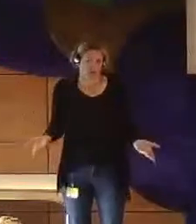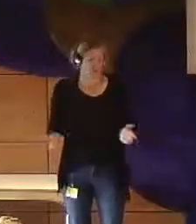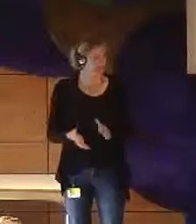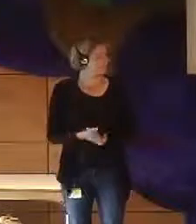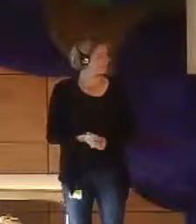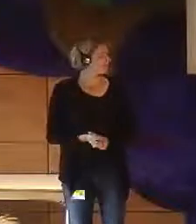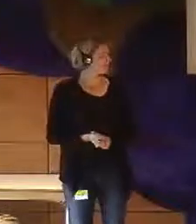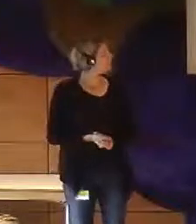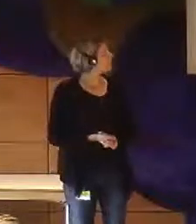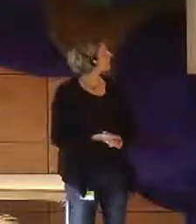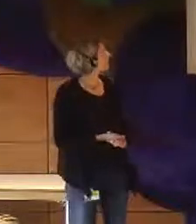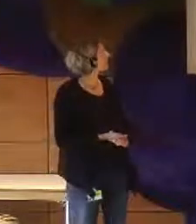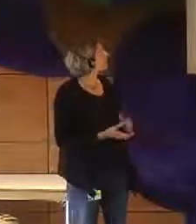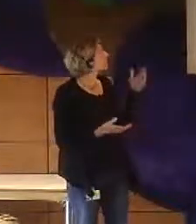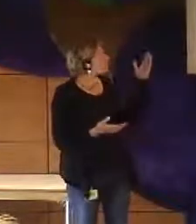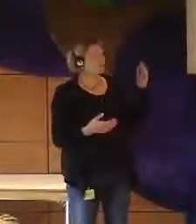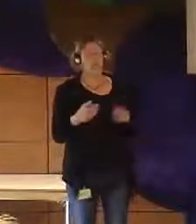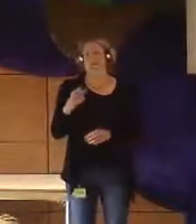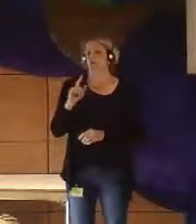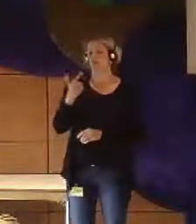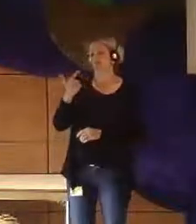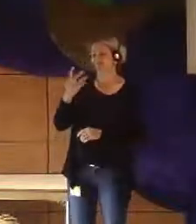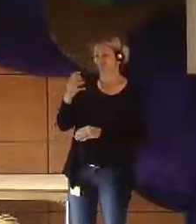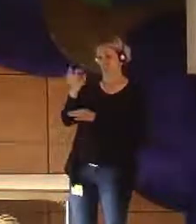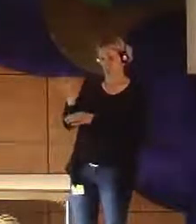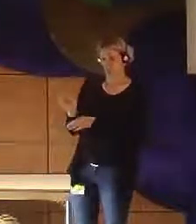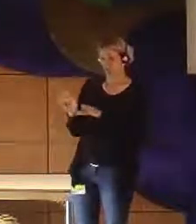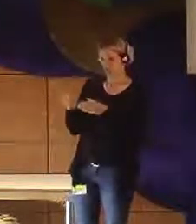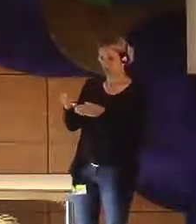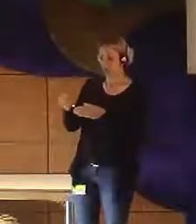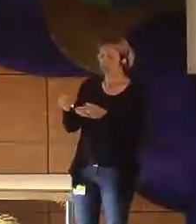And 42% of the children had short stature.